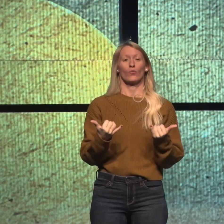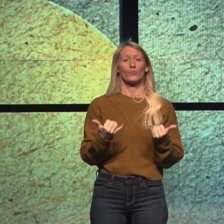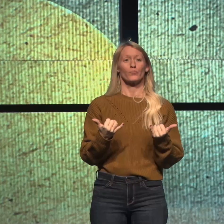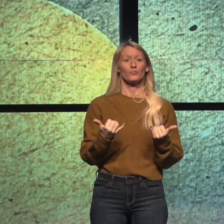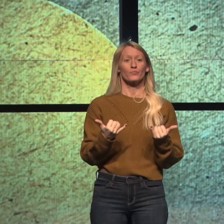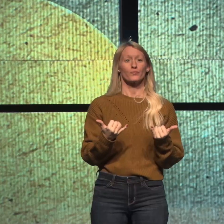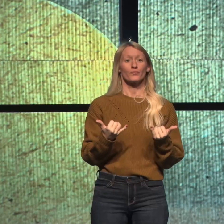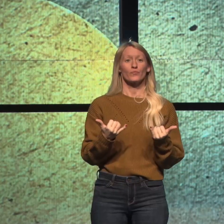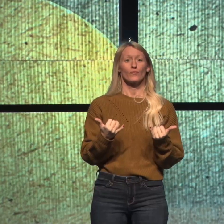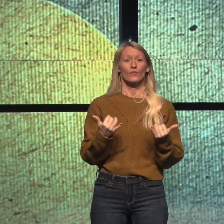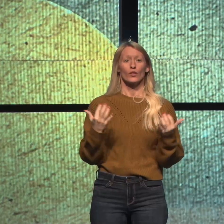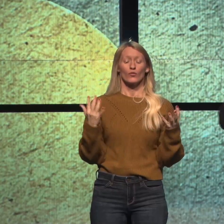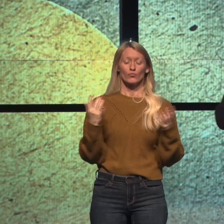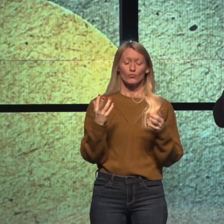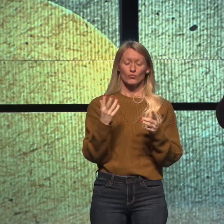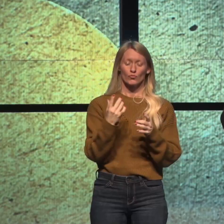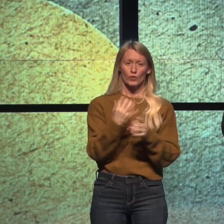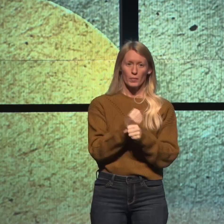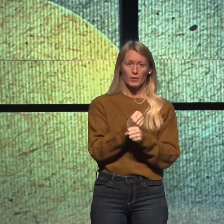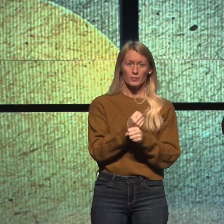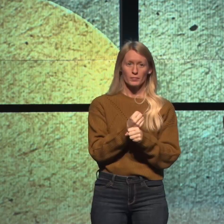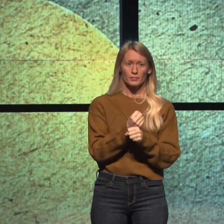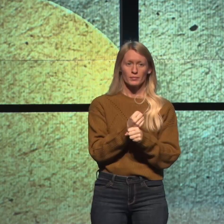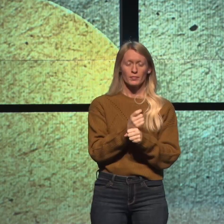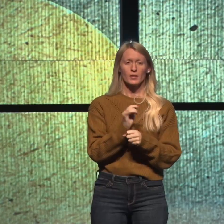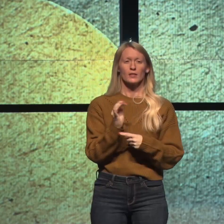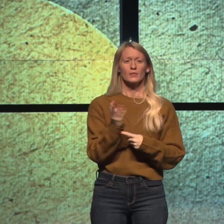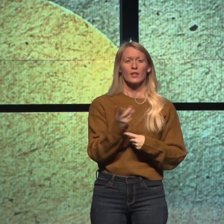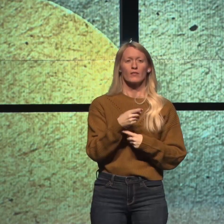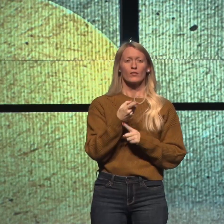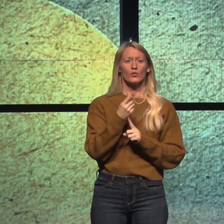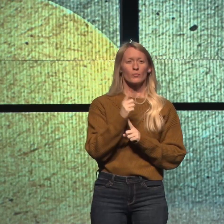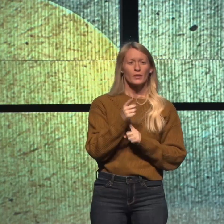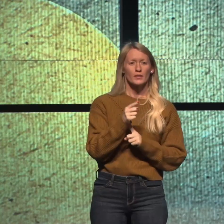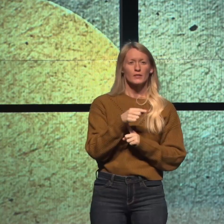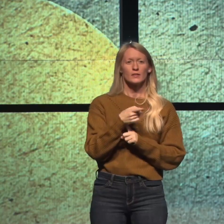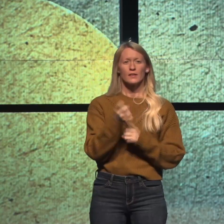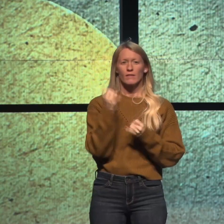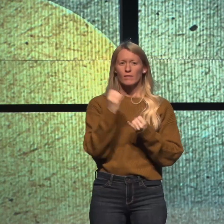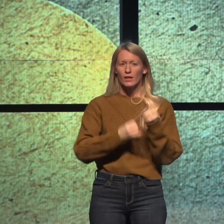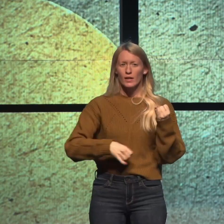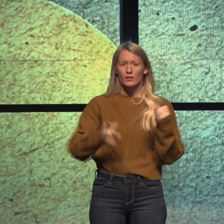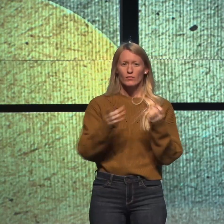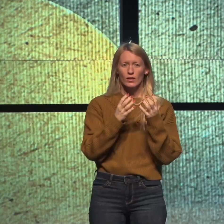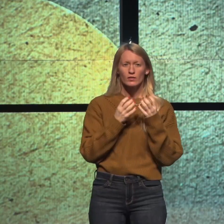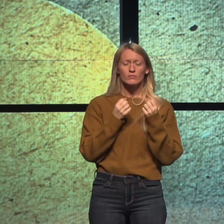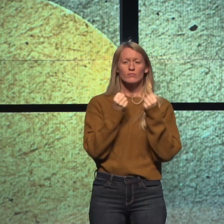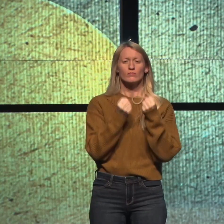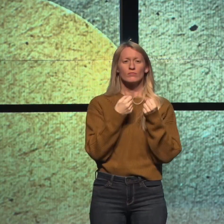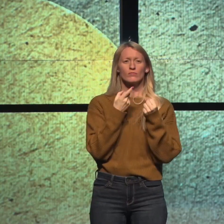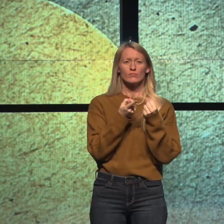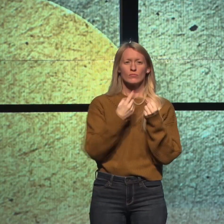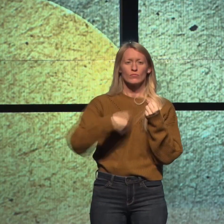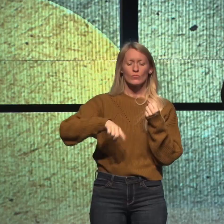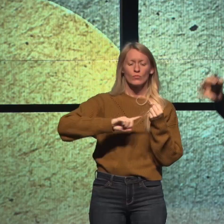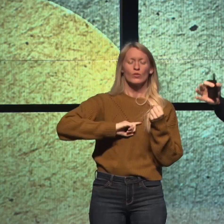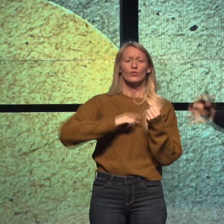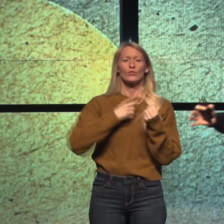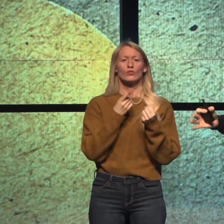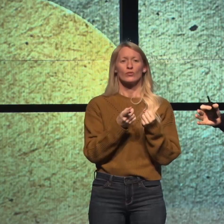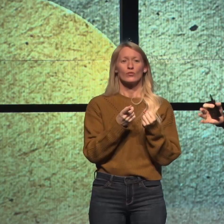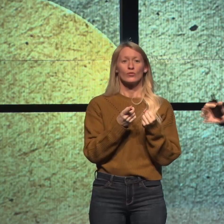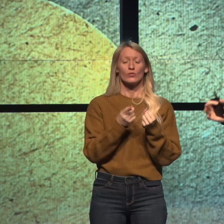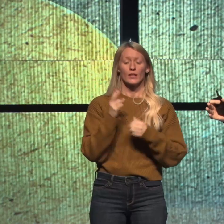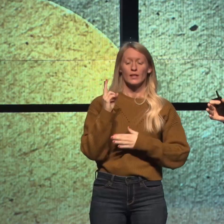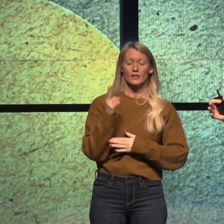all up, and we're going to spend a few minutes at a very important moment in our history talking about probably what is, I think, our most valuable